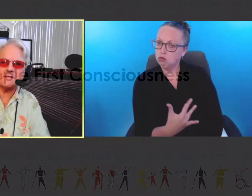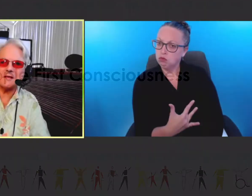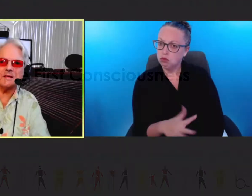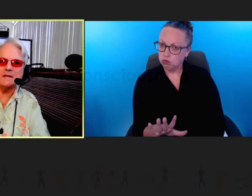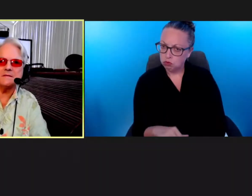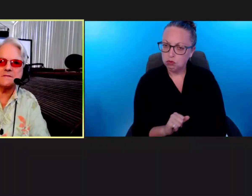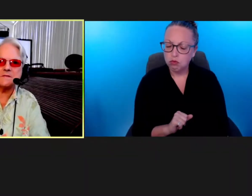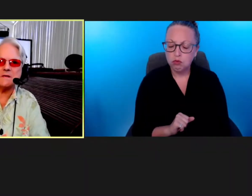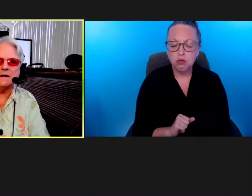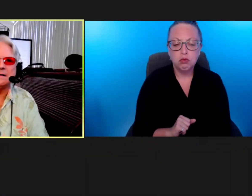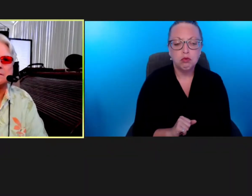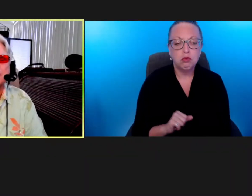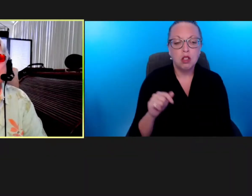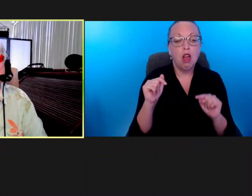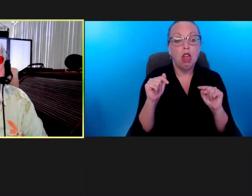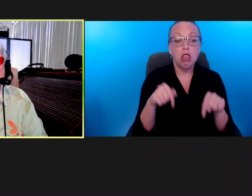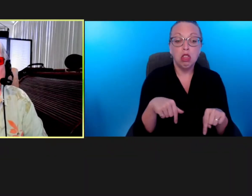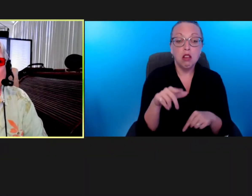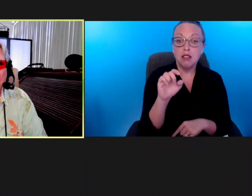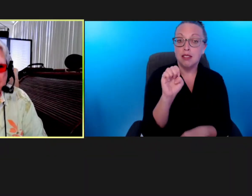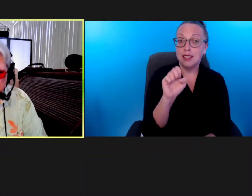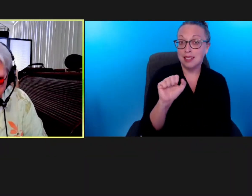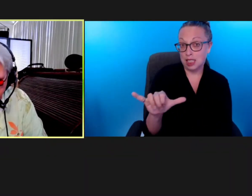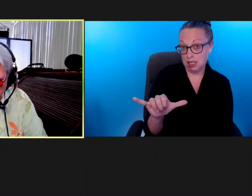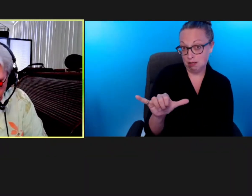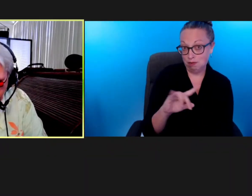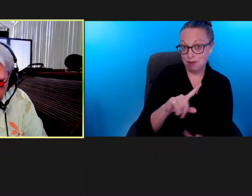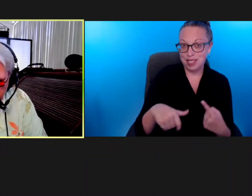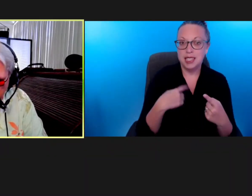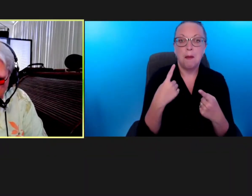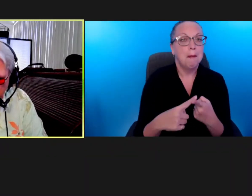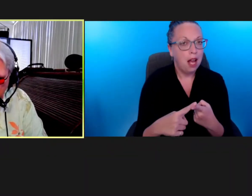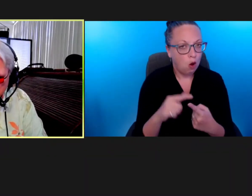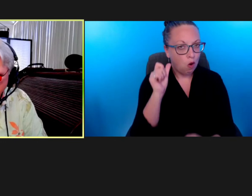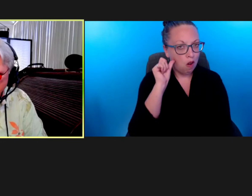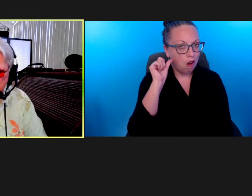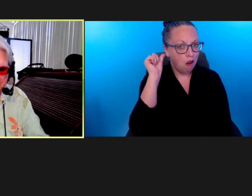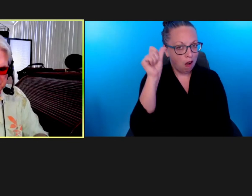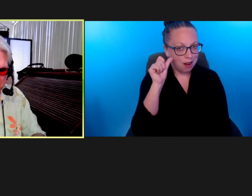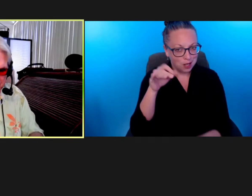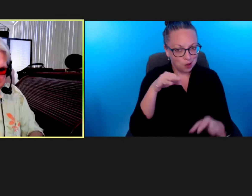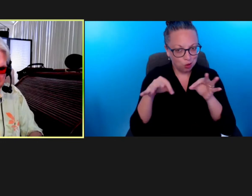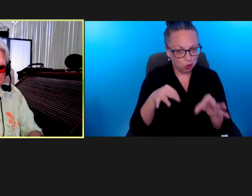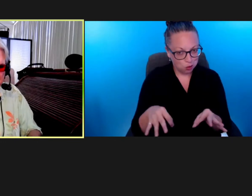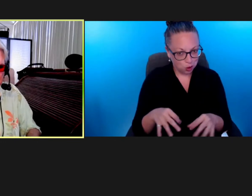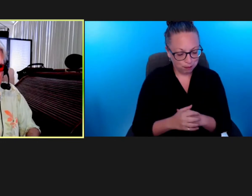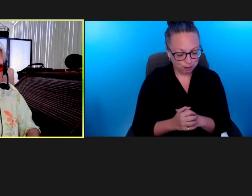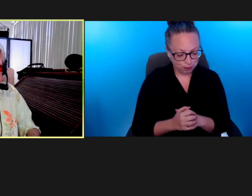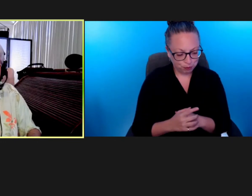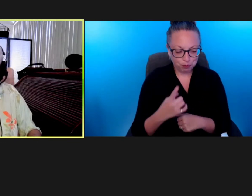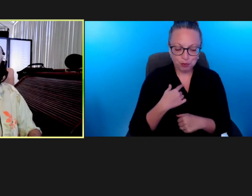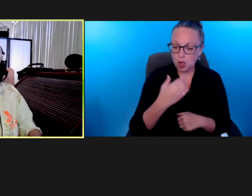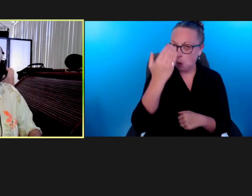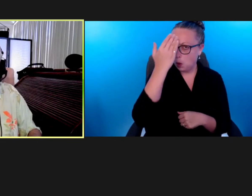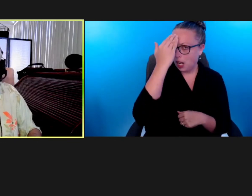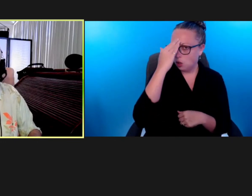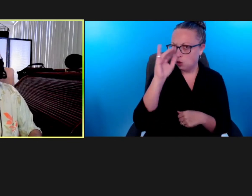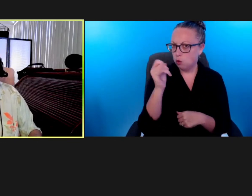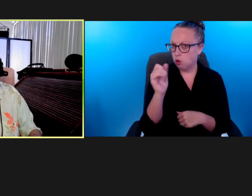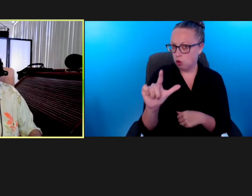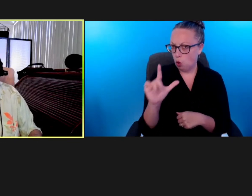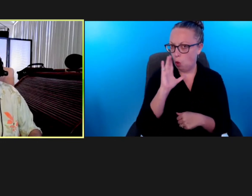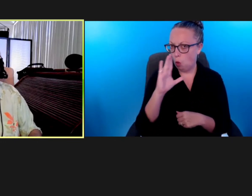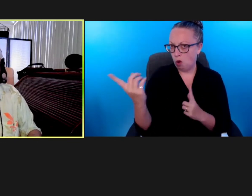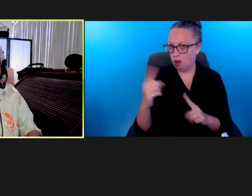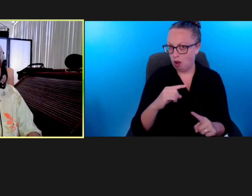this essay is about audio description. And when I knew that Joel was going to be our guest, I